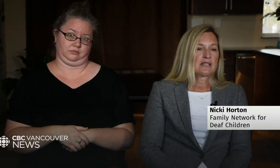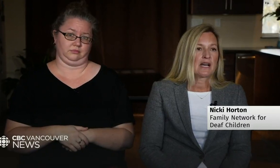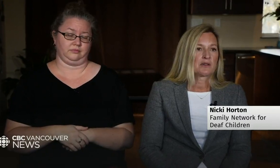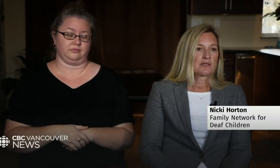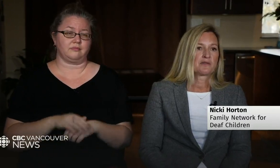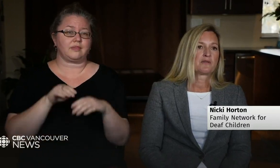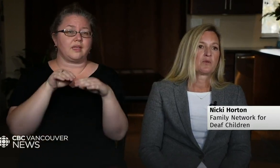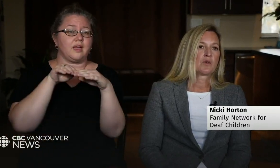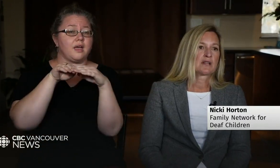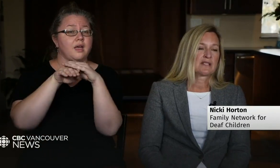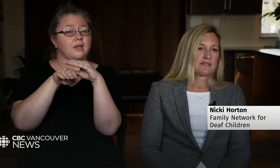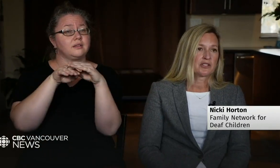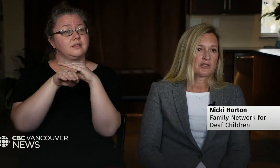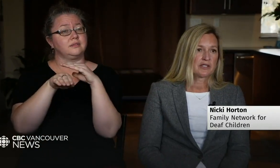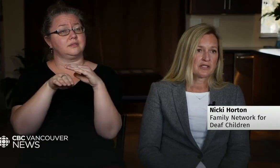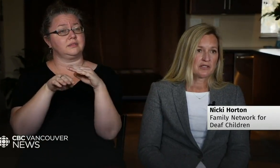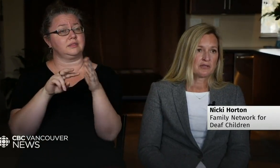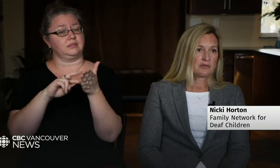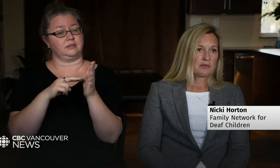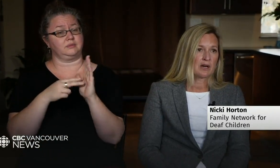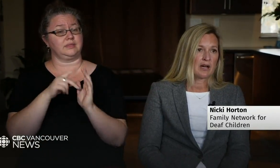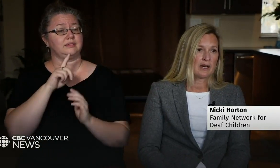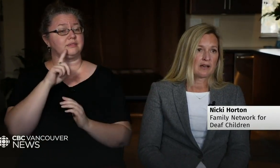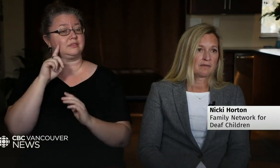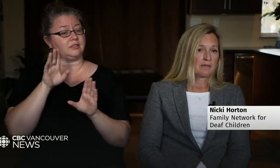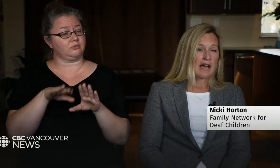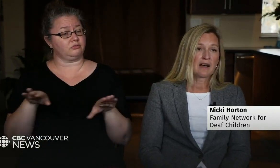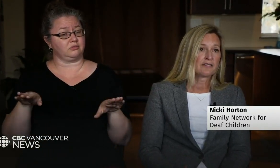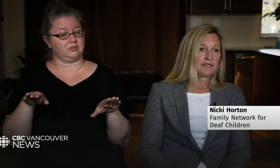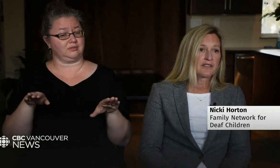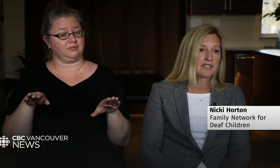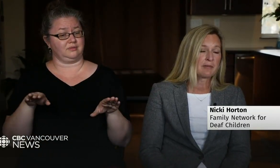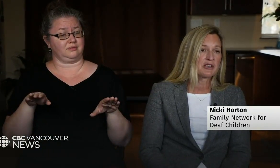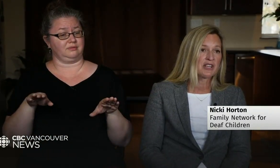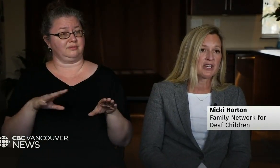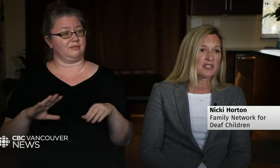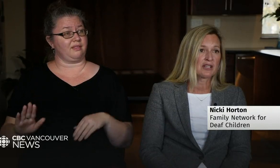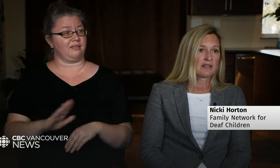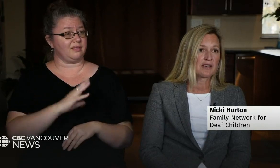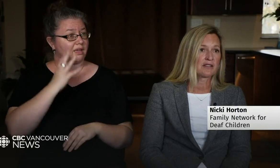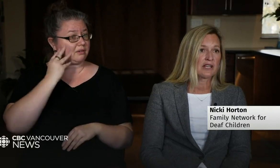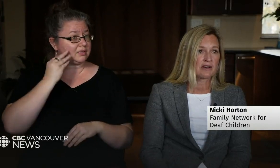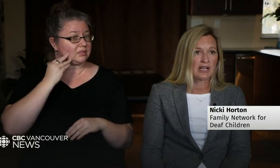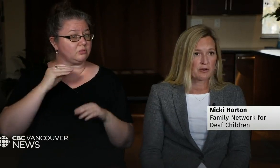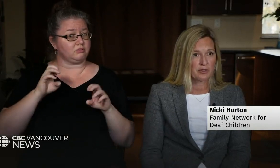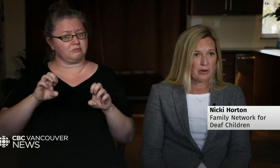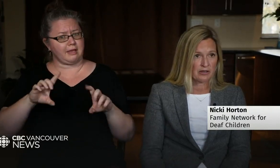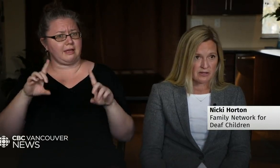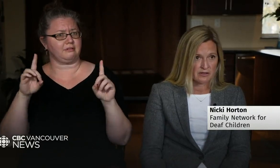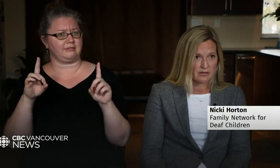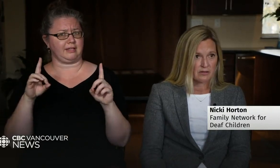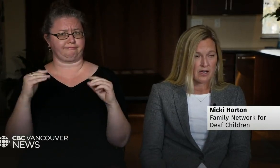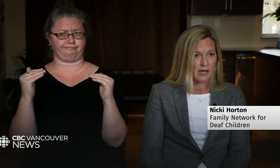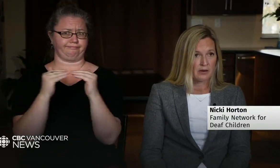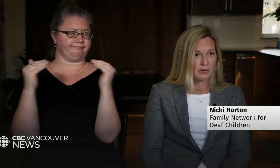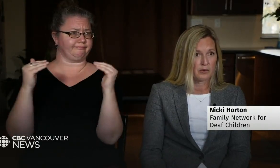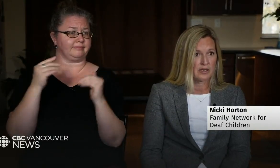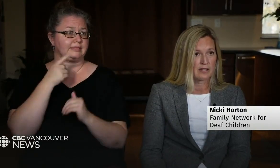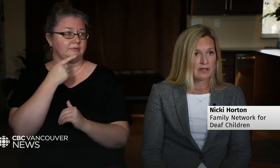allows for deaf children to have the same education that their hearing counterparts